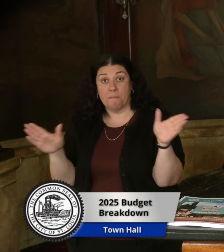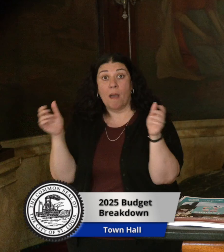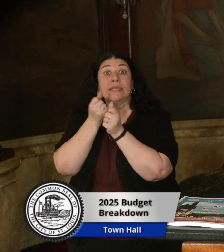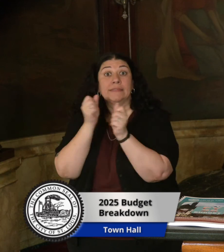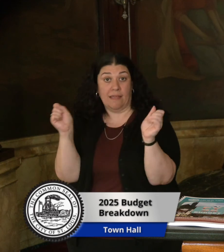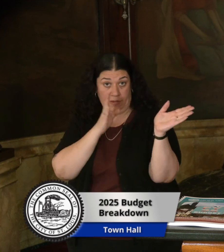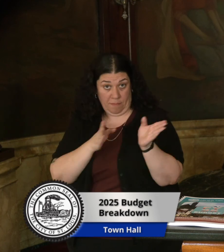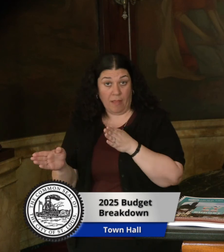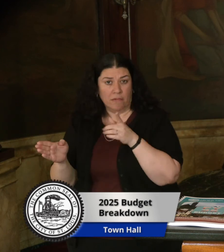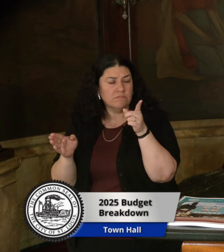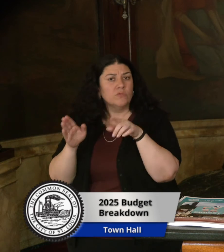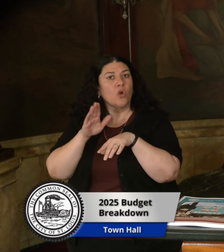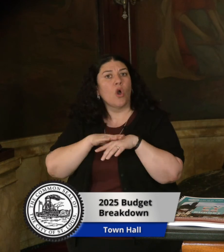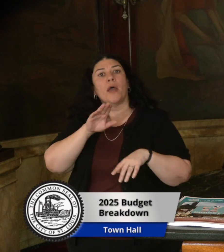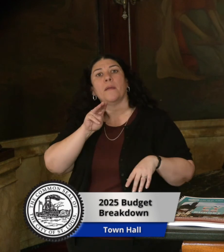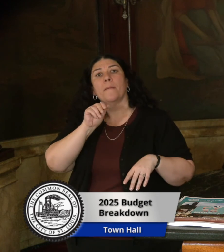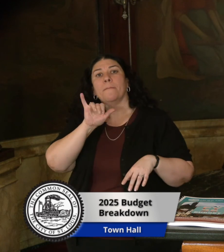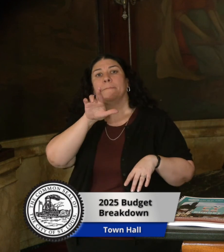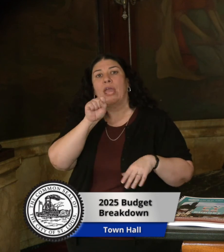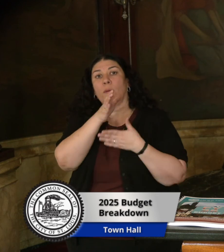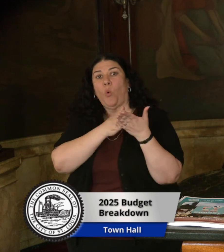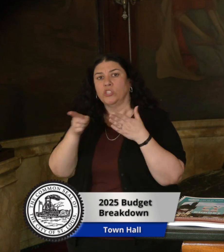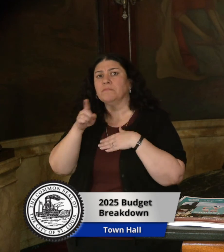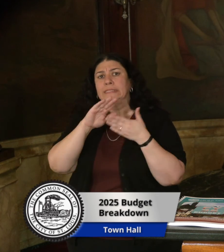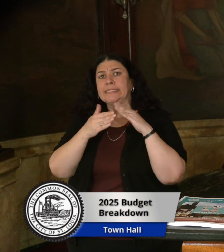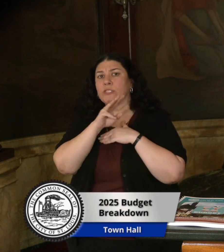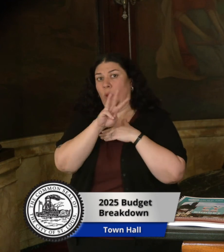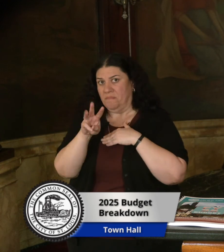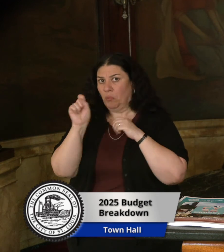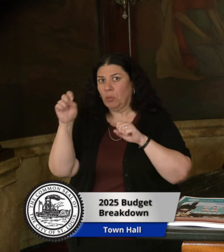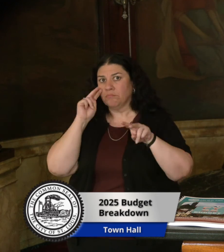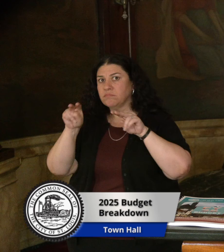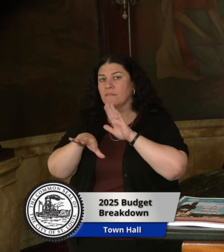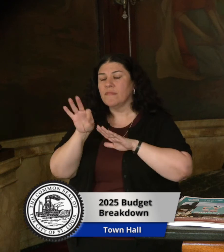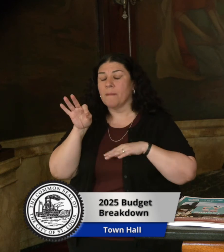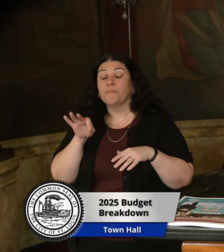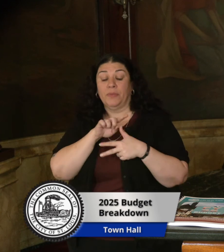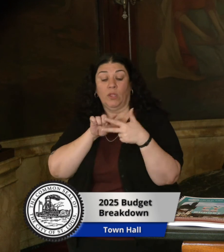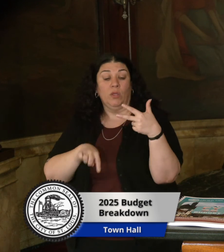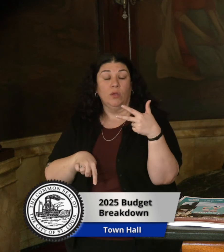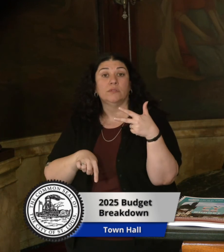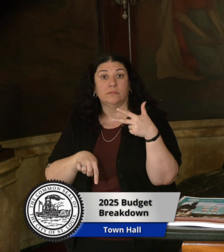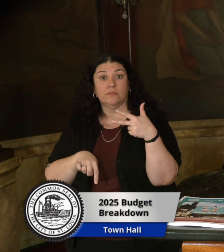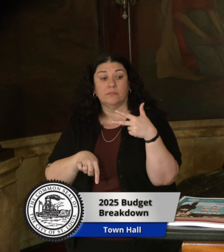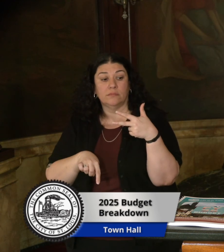which is also on the mayor's portion of the city's website, focuses on three main